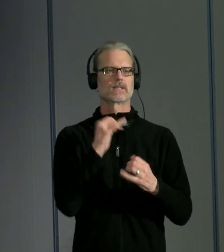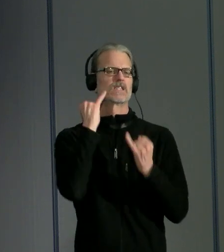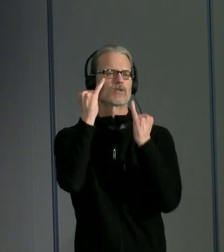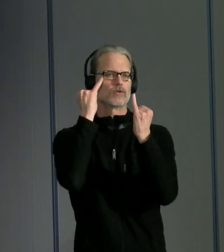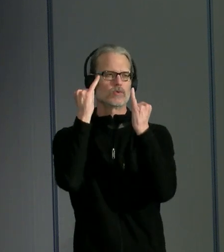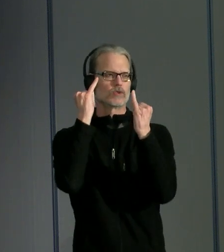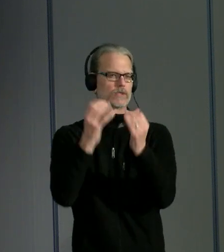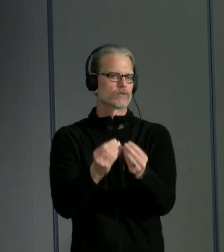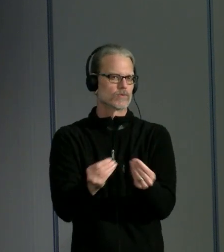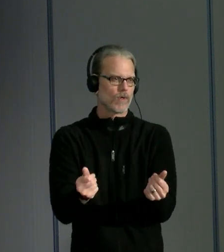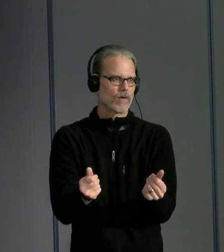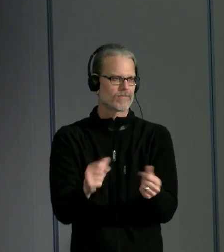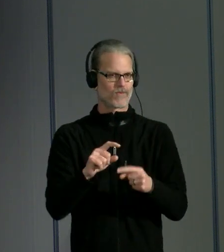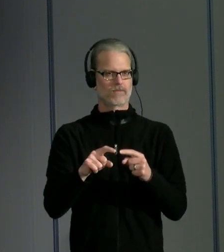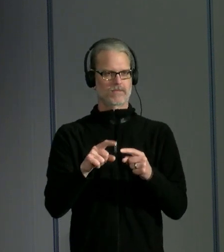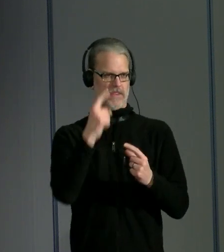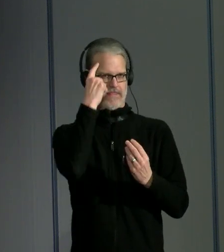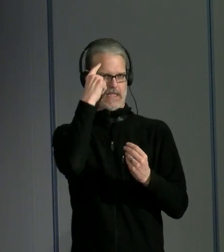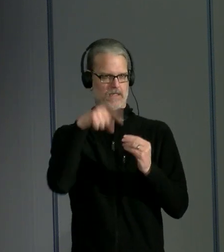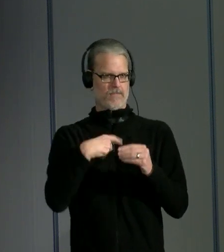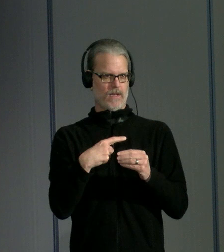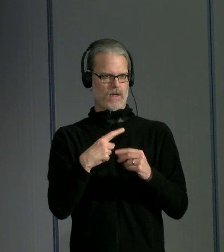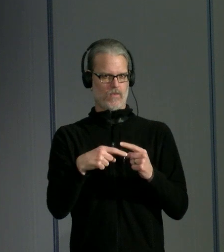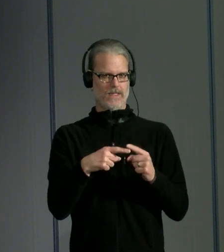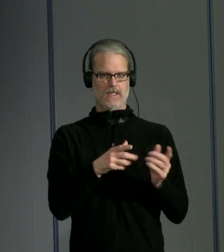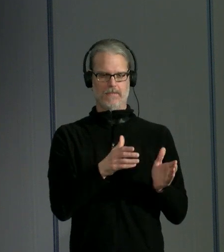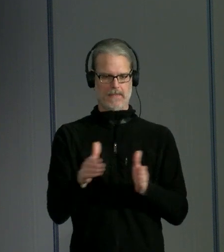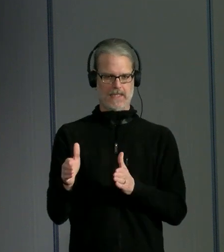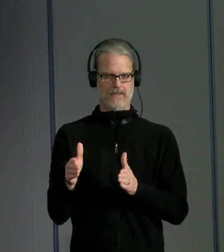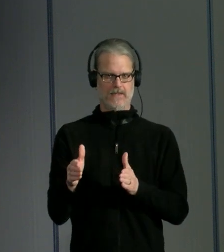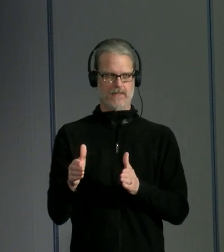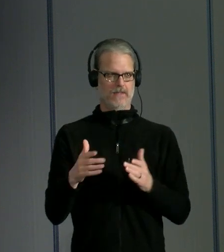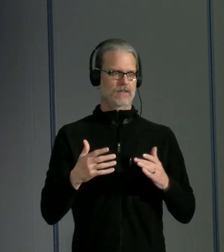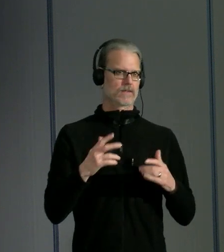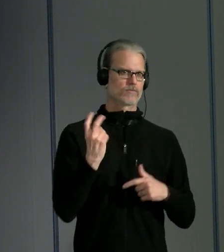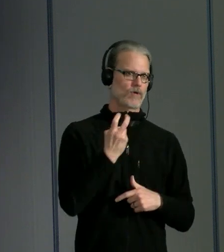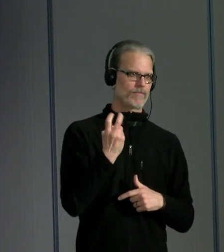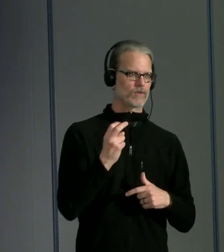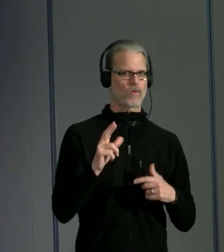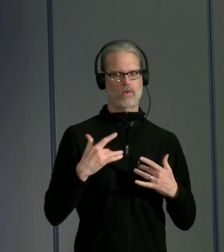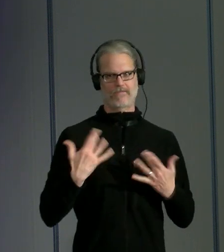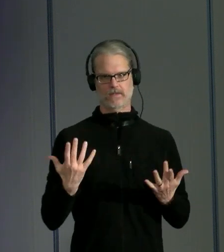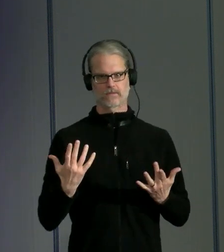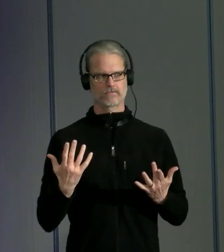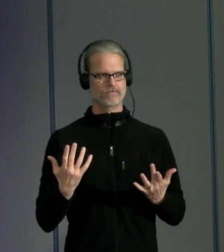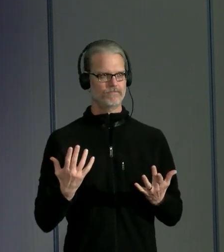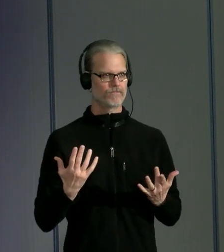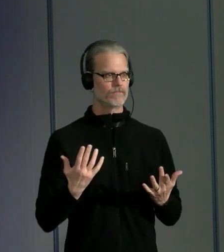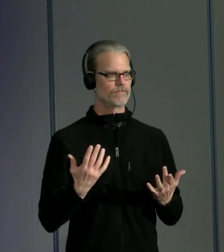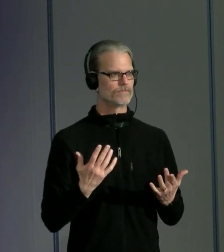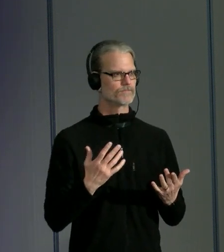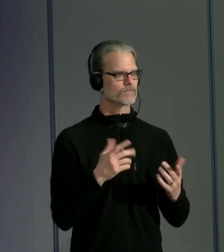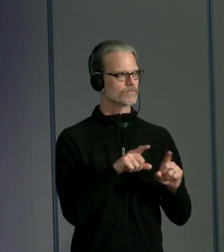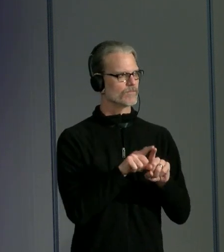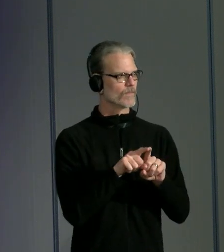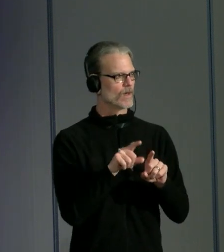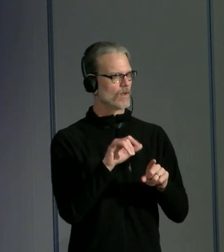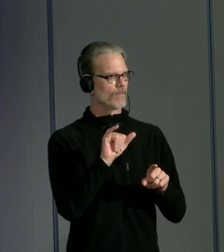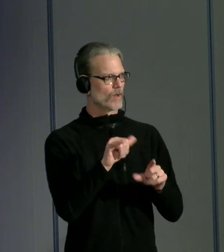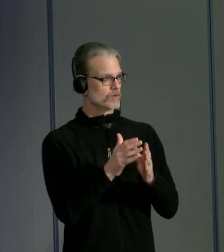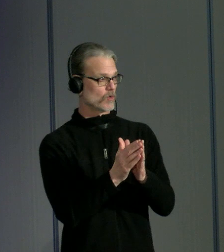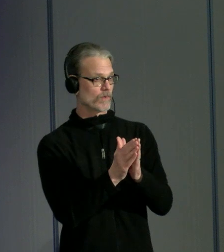think about whenever we're planning and promoting our events. So as with everything, you do want to take those requests